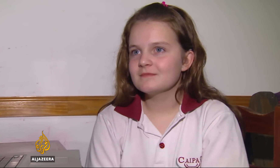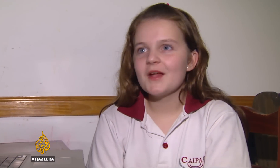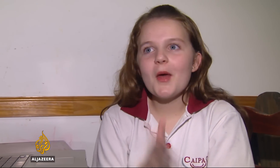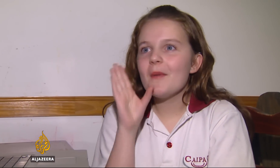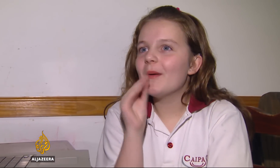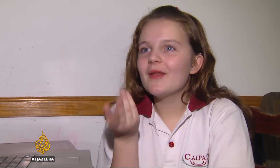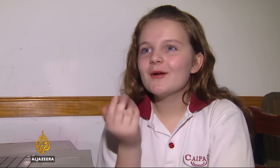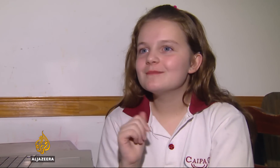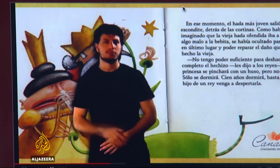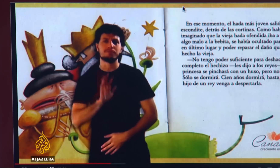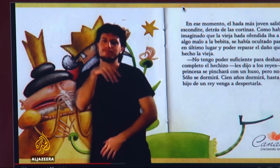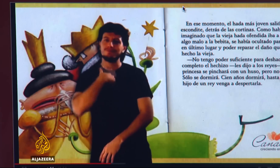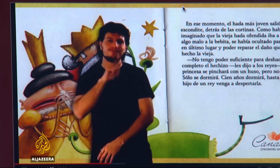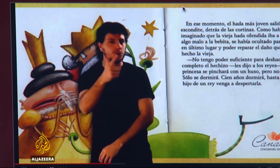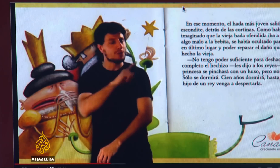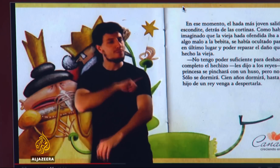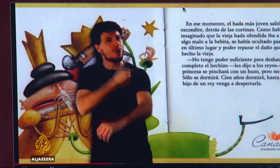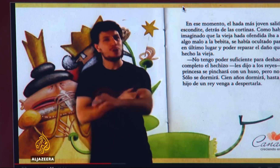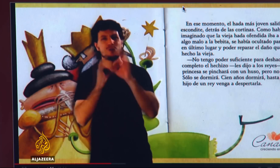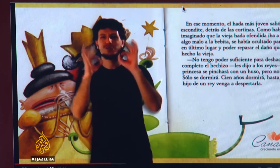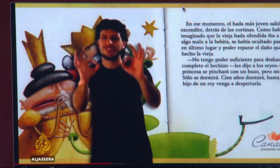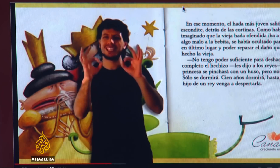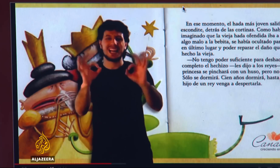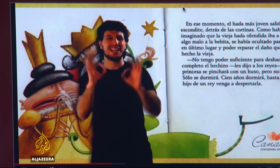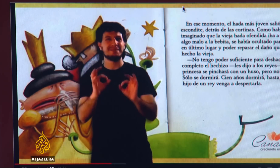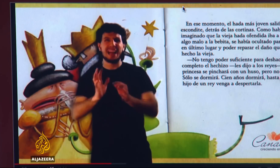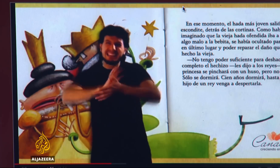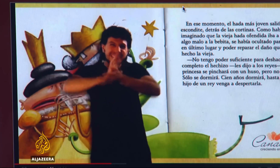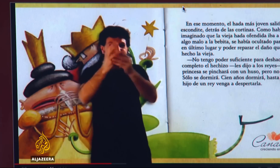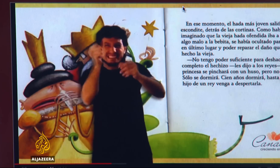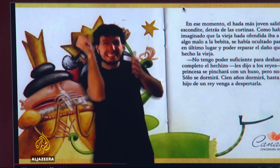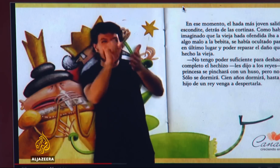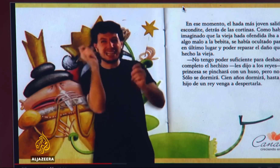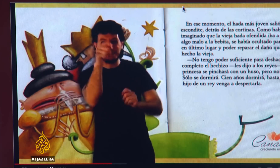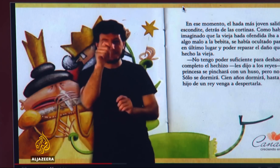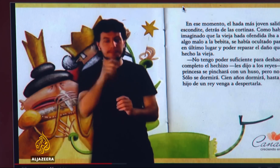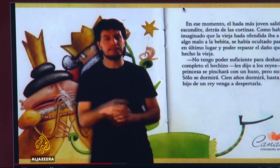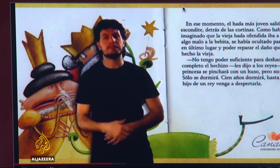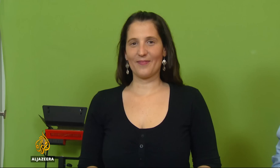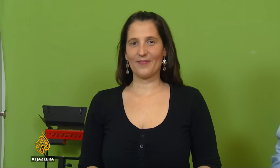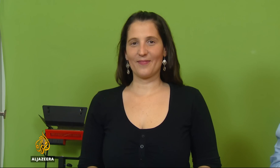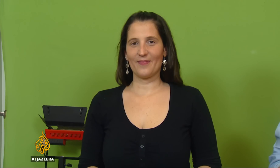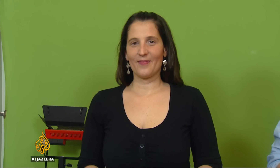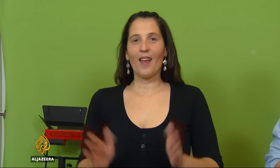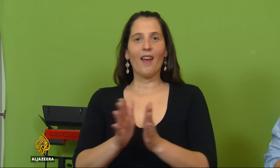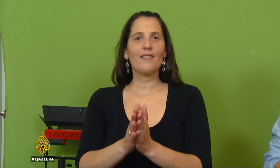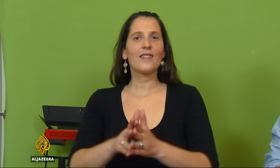that previously they might not have had access to. Stories the rest of us take for granted. What the video books do is